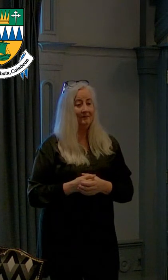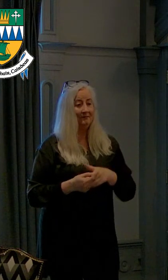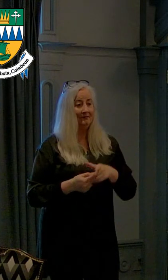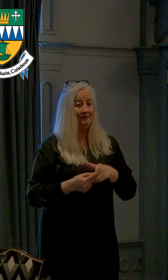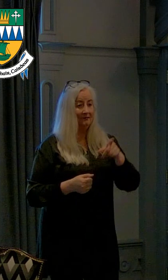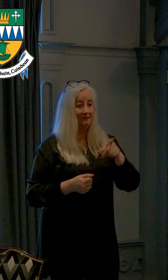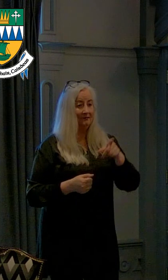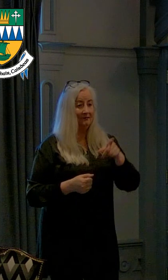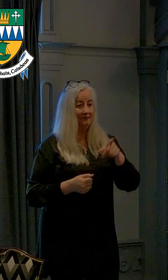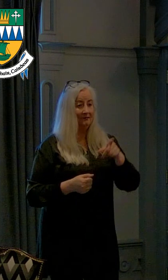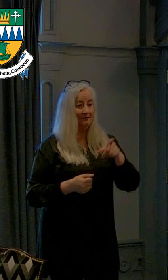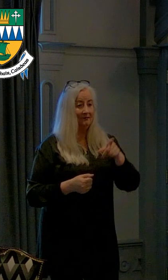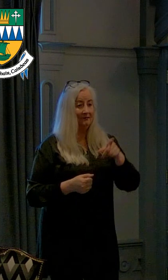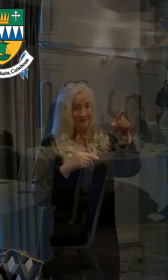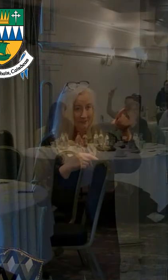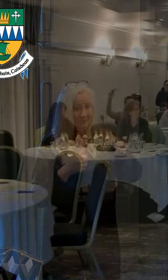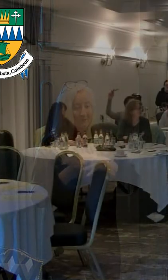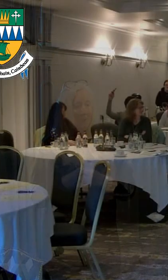left, and I think someone...